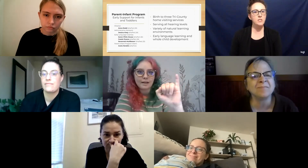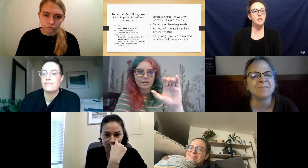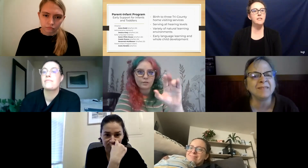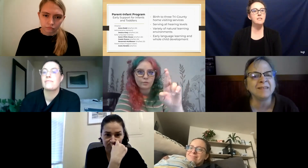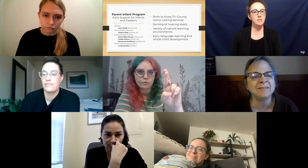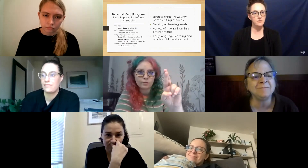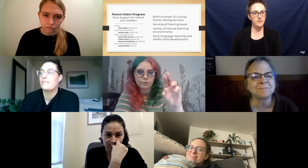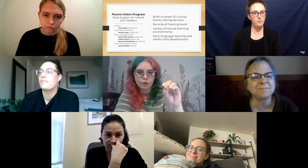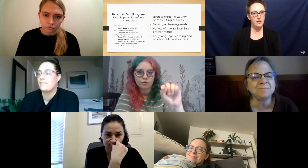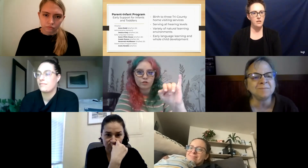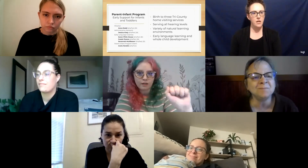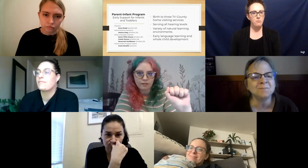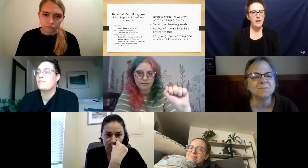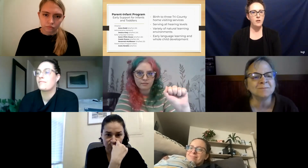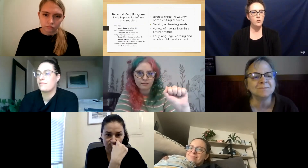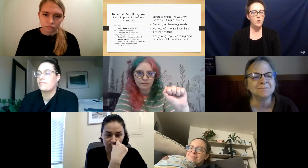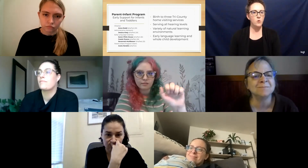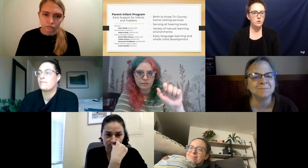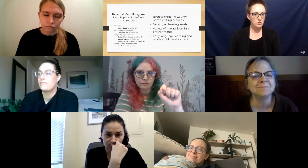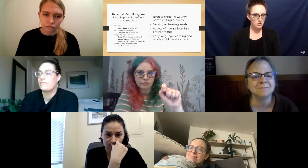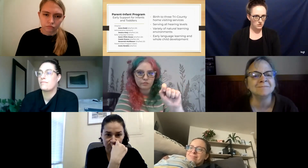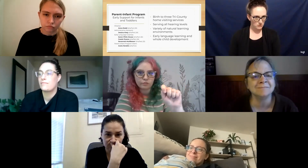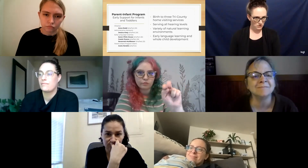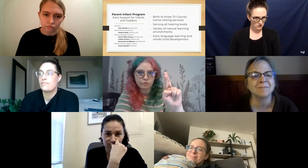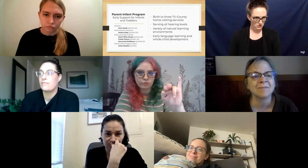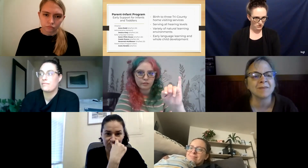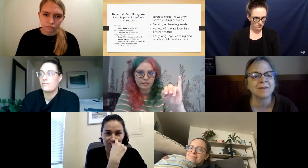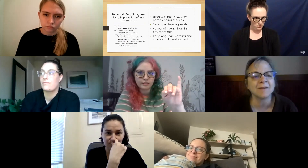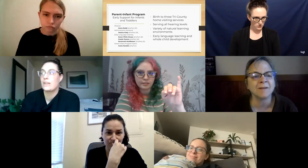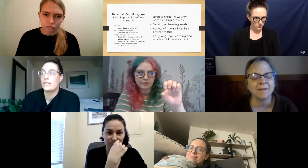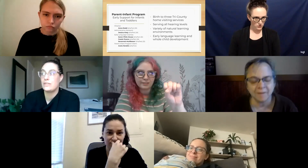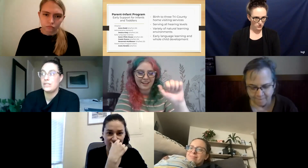whose hearing is still developing, microtia.